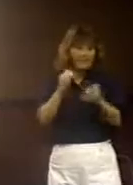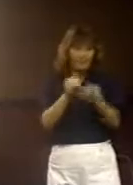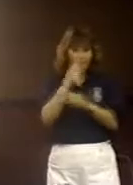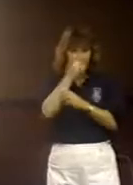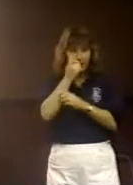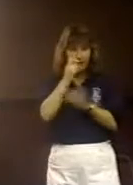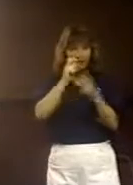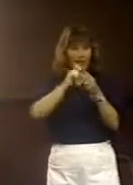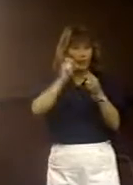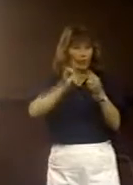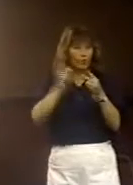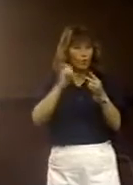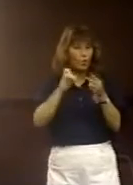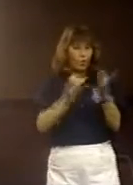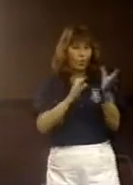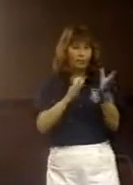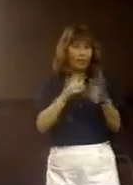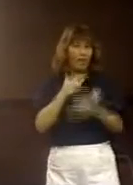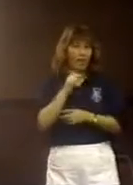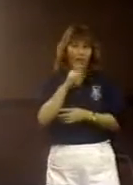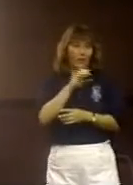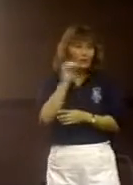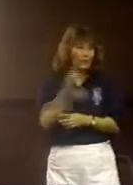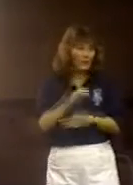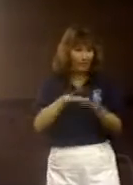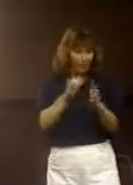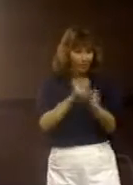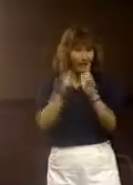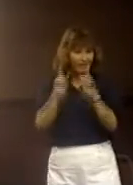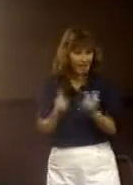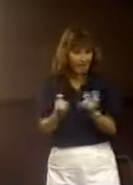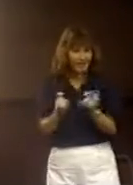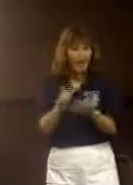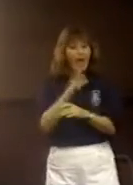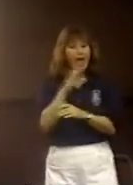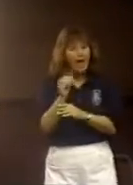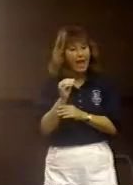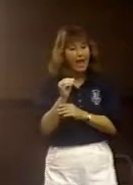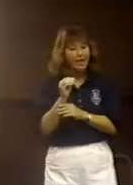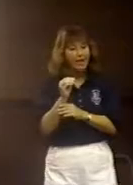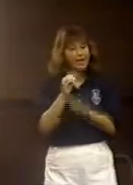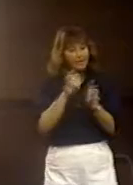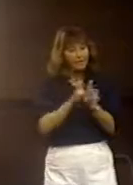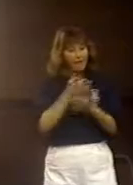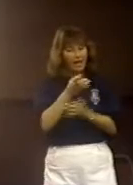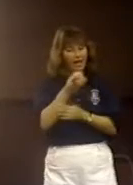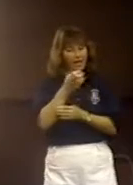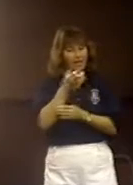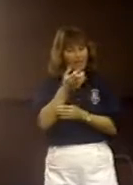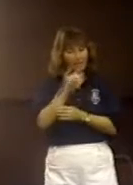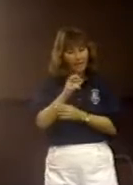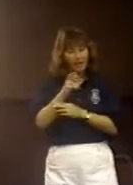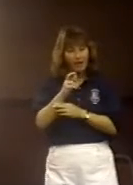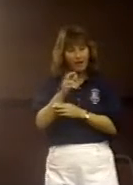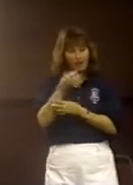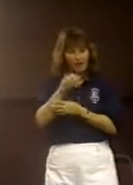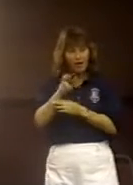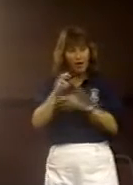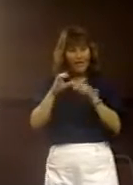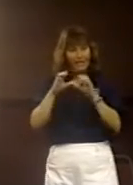they were just scoring like 100% on that test. And that their consistency